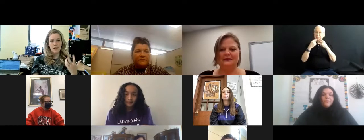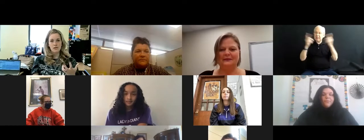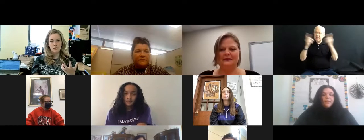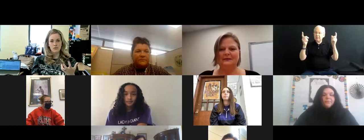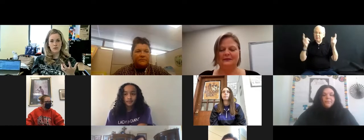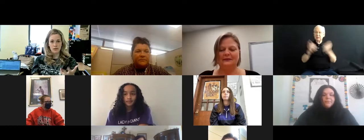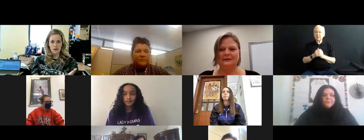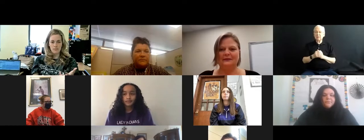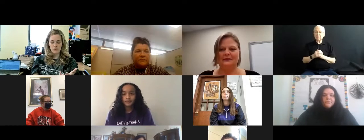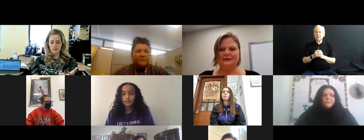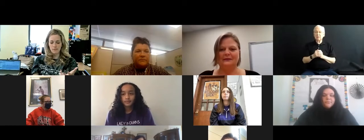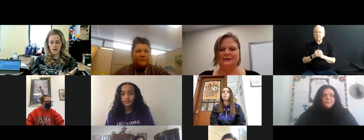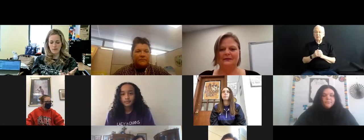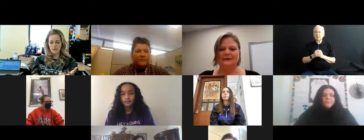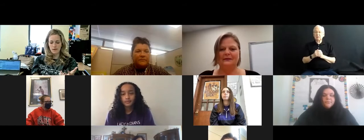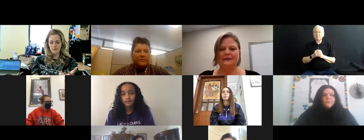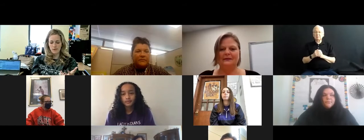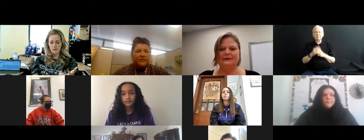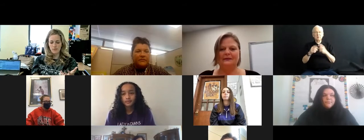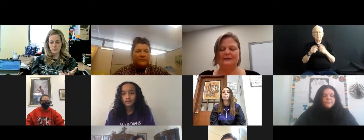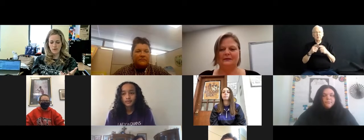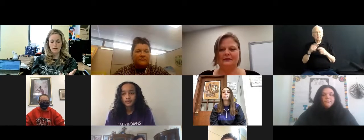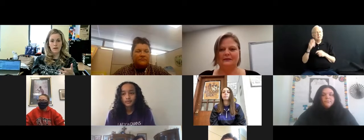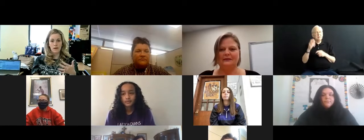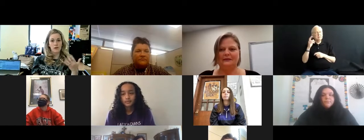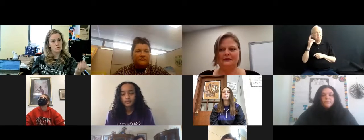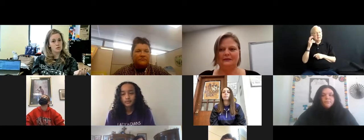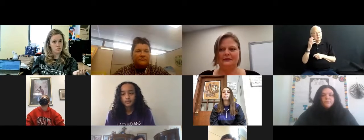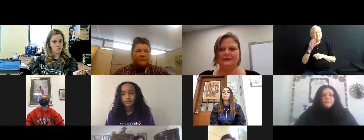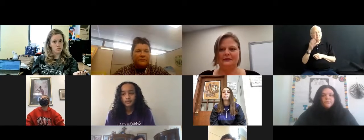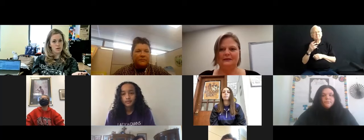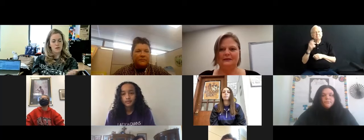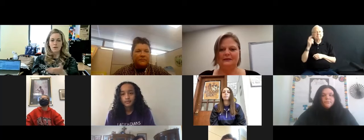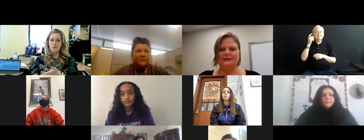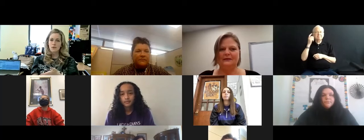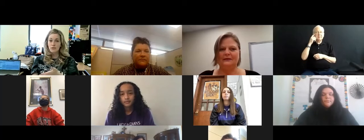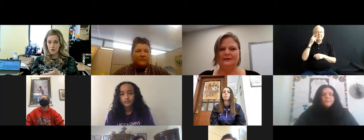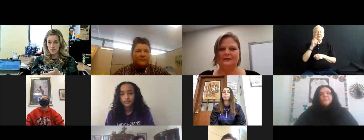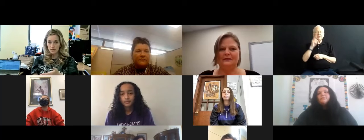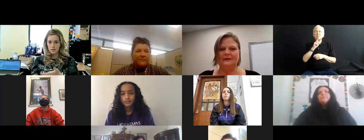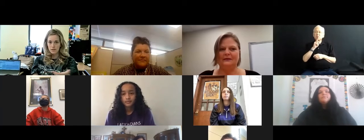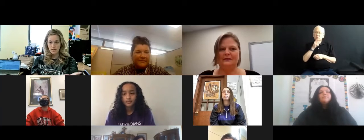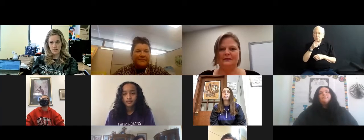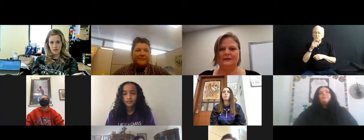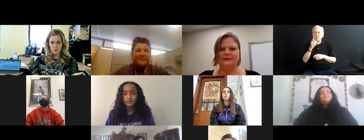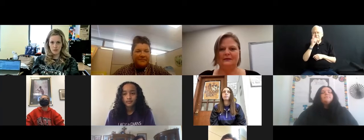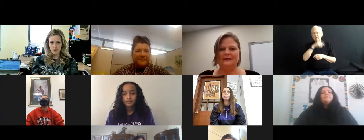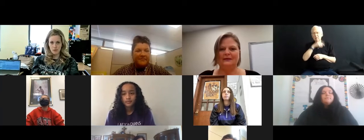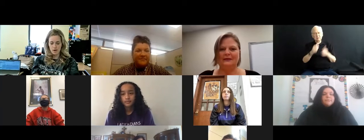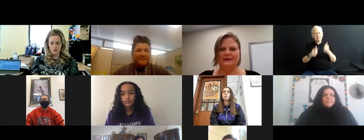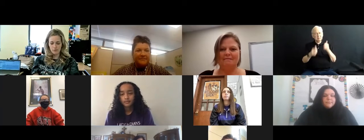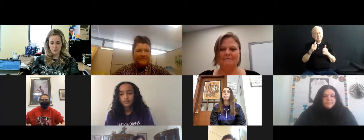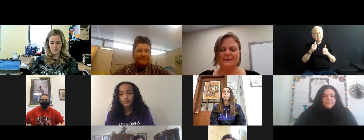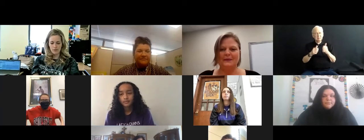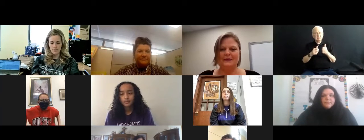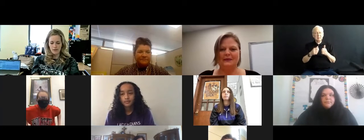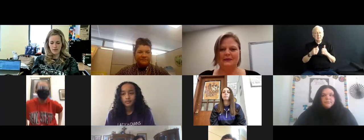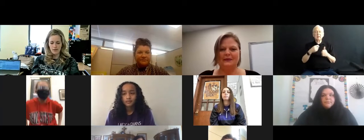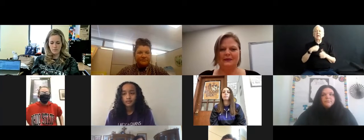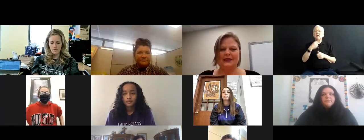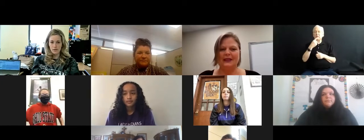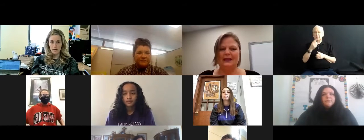Think, and as you hear them, think about if you think they are true or false. And then I will tell you